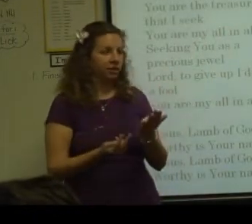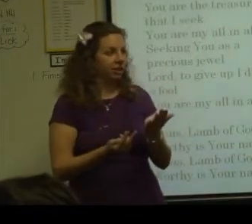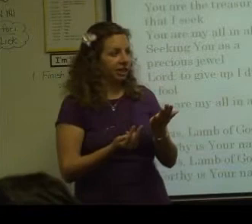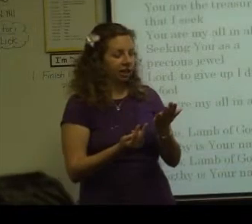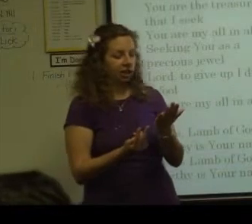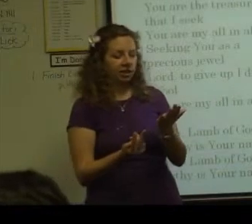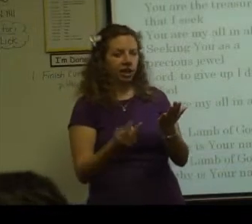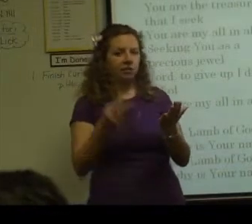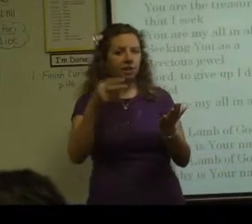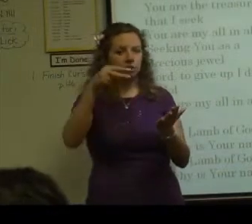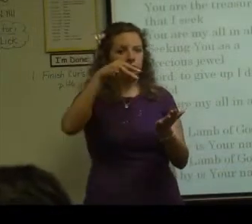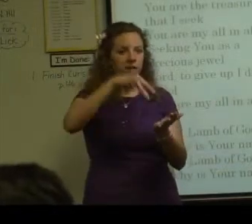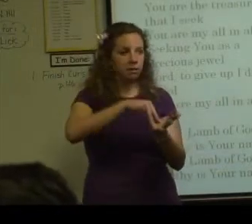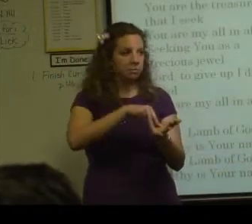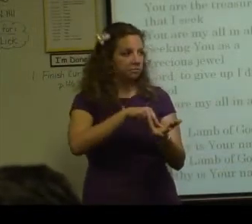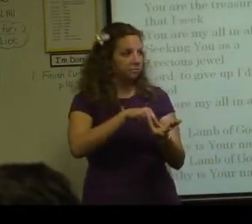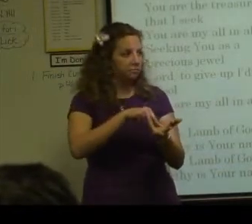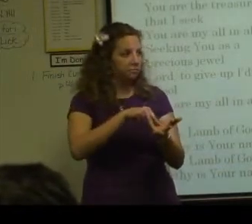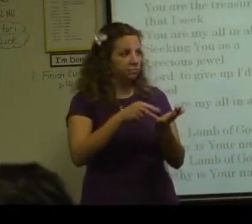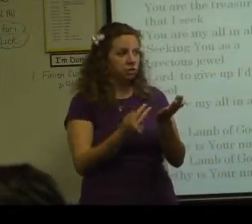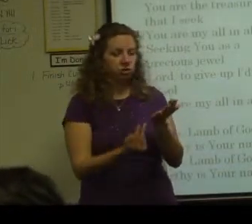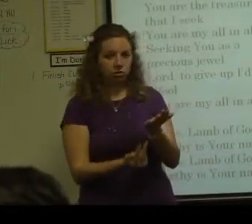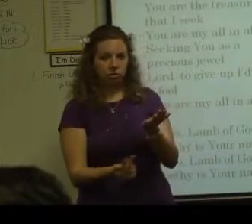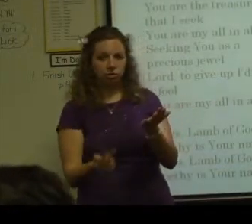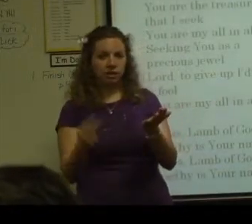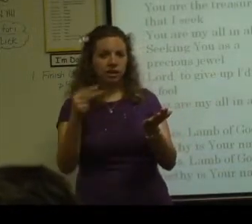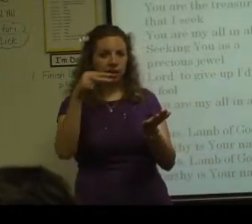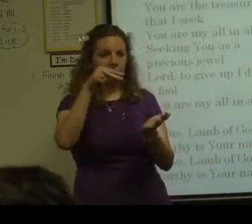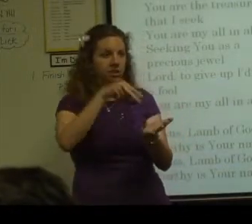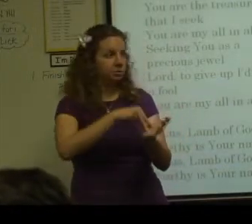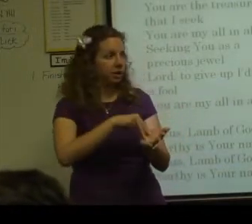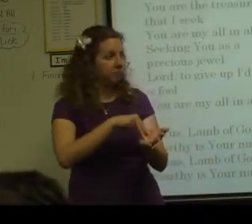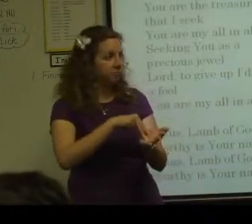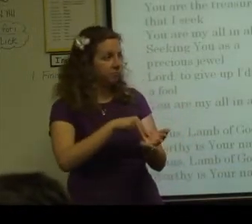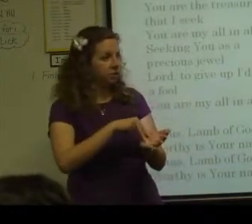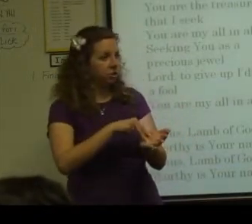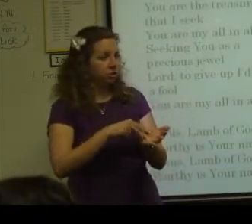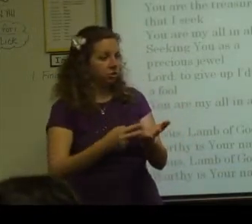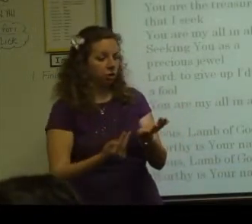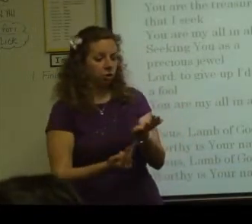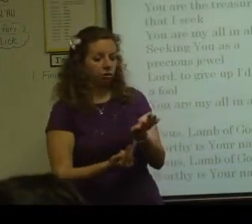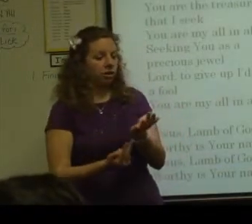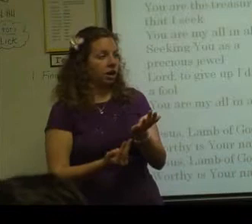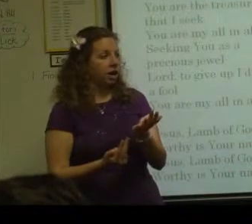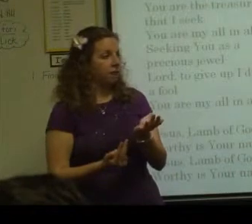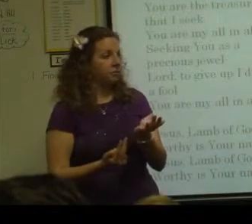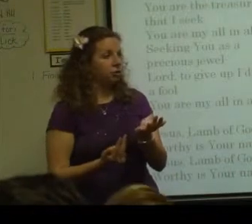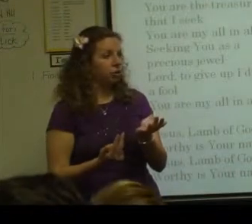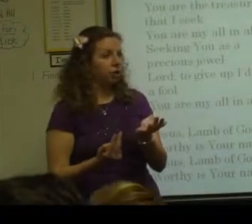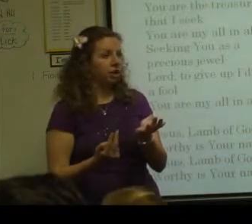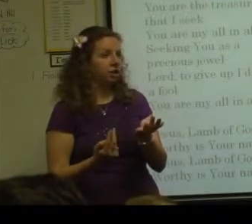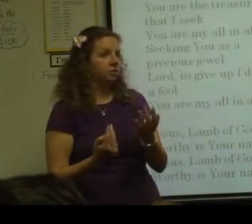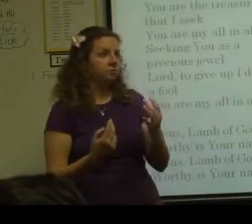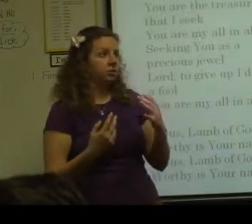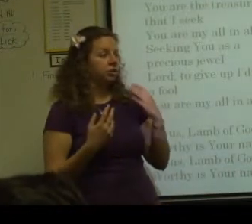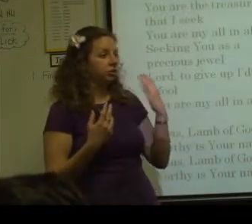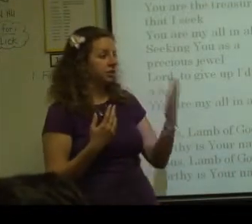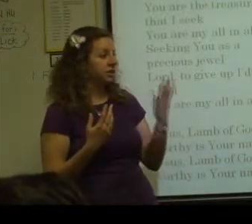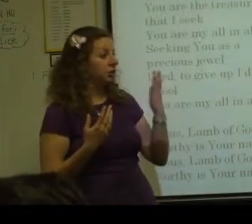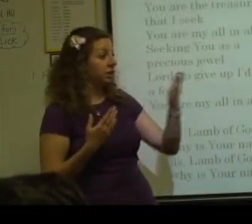you're here, and then you get up. So you can get up this way. So you could say, okay,